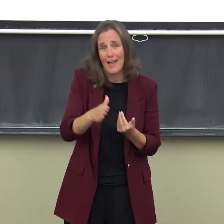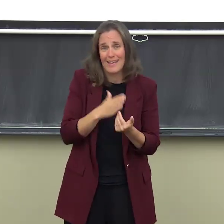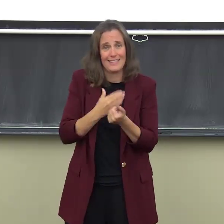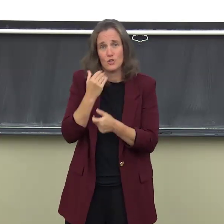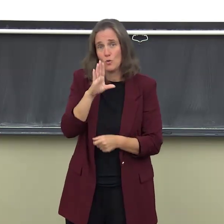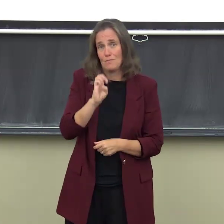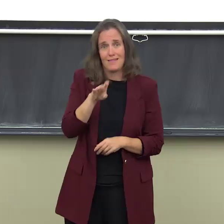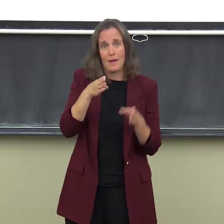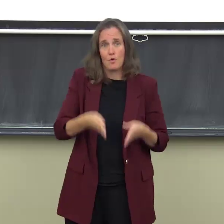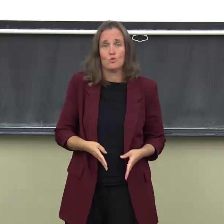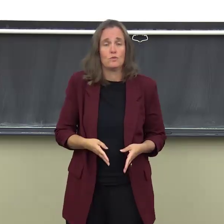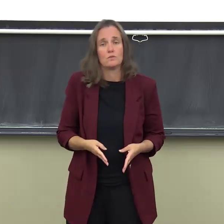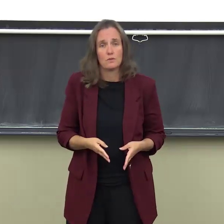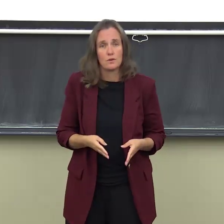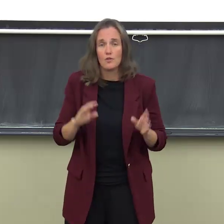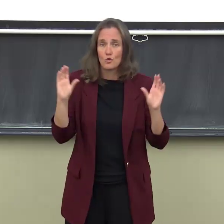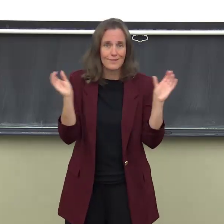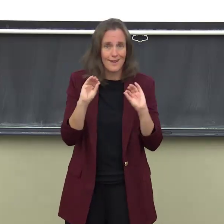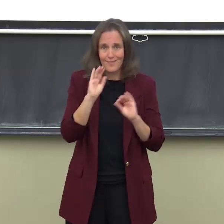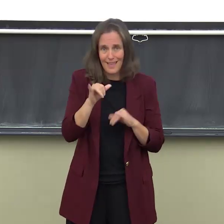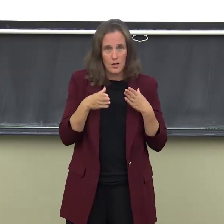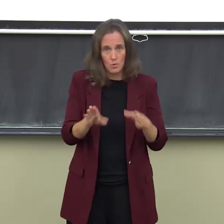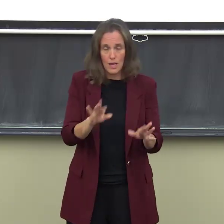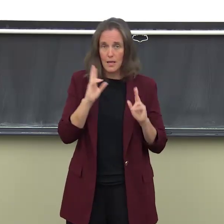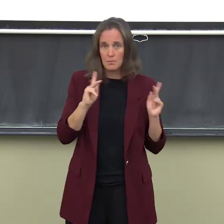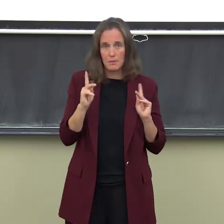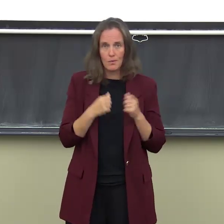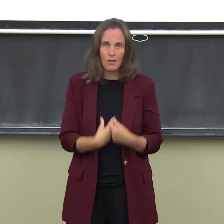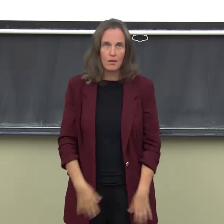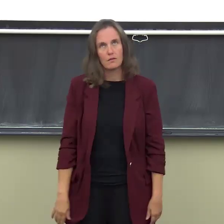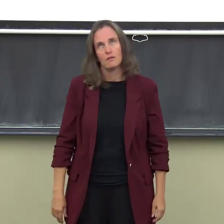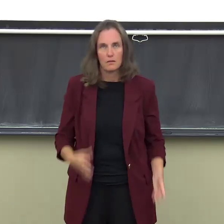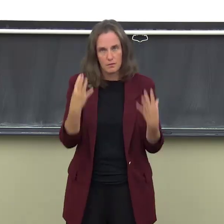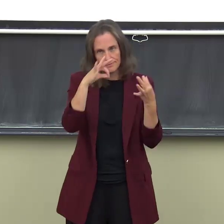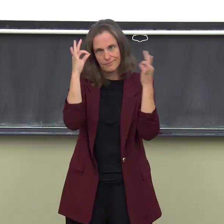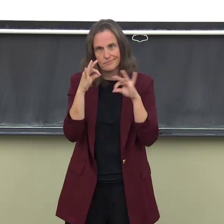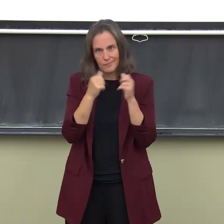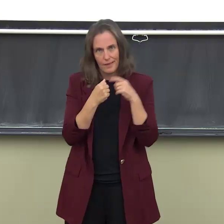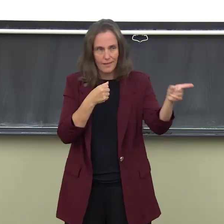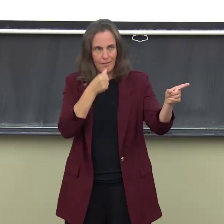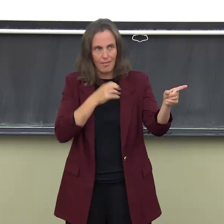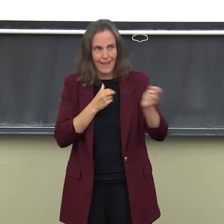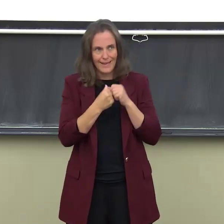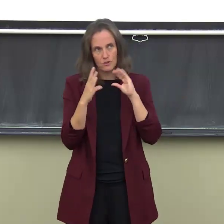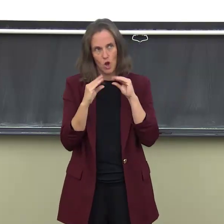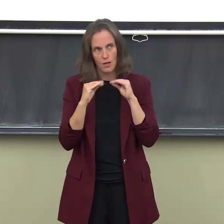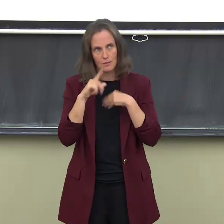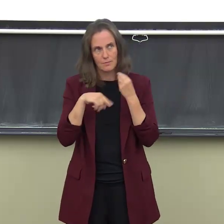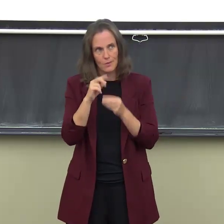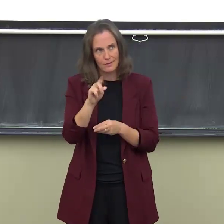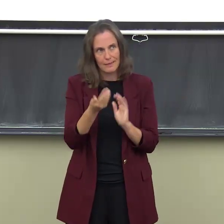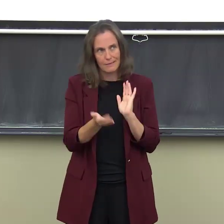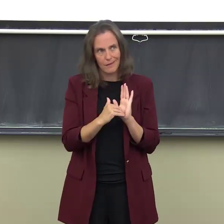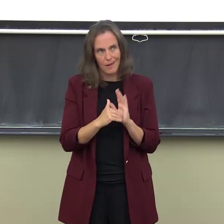like there's nothing that way when people just want to just, oh God, here she comes with the thing again. I think this